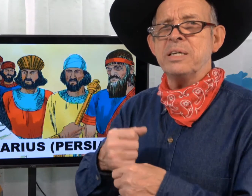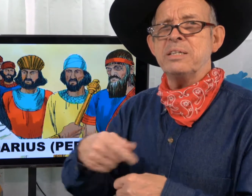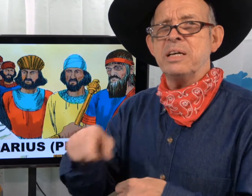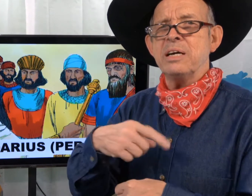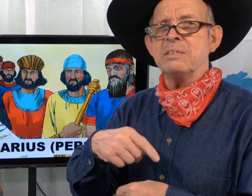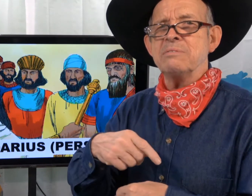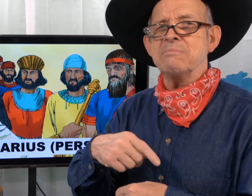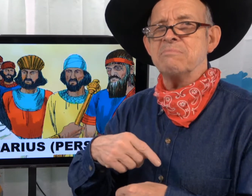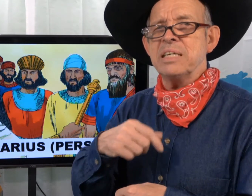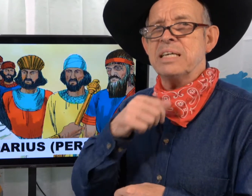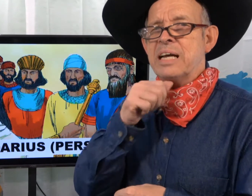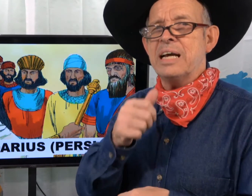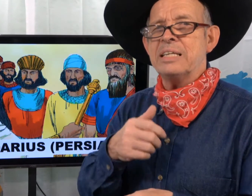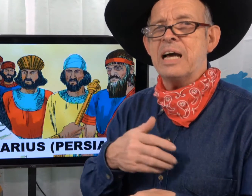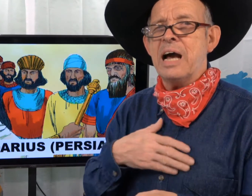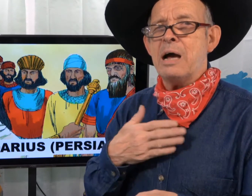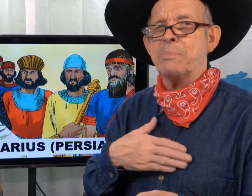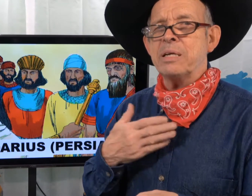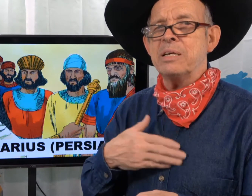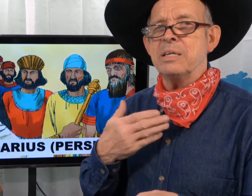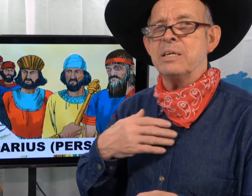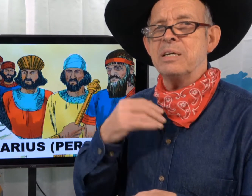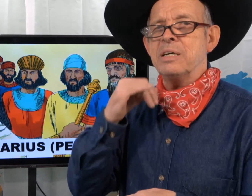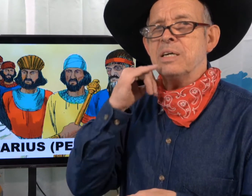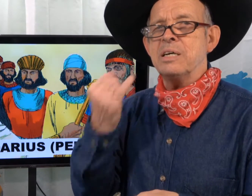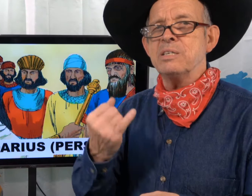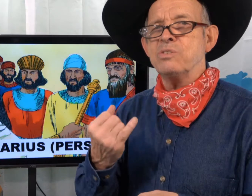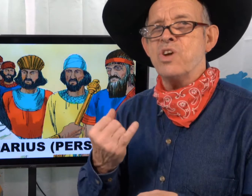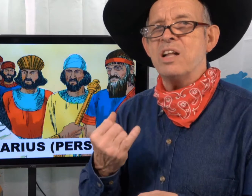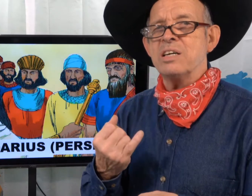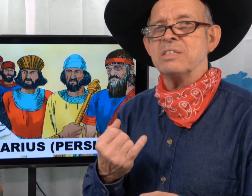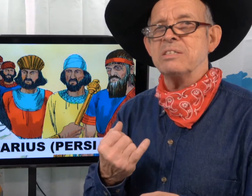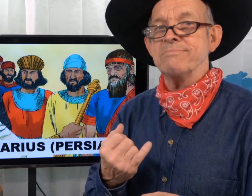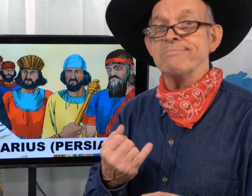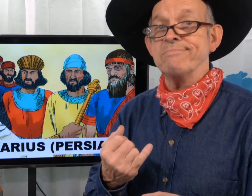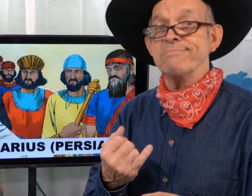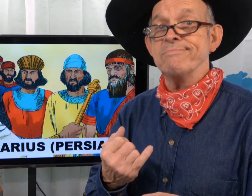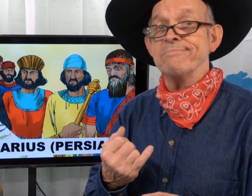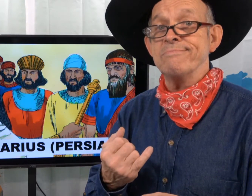made her not happy, jealous.